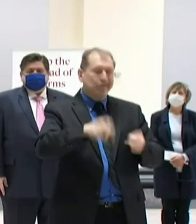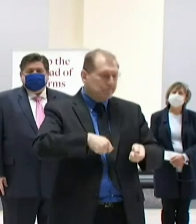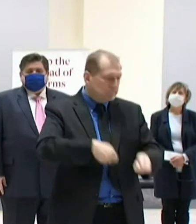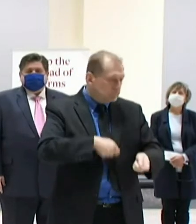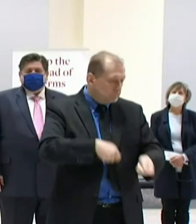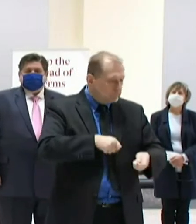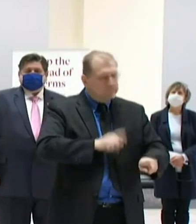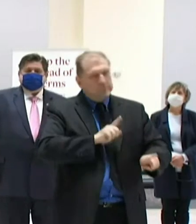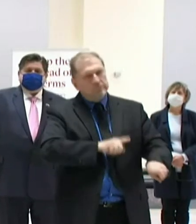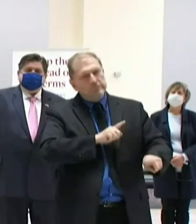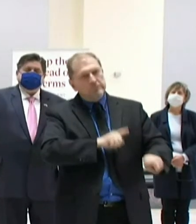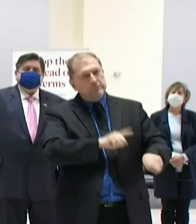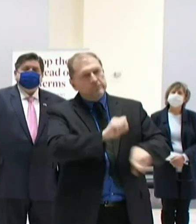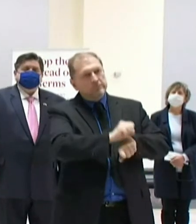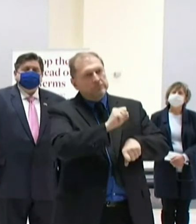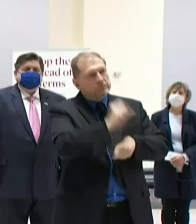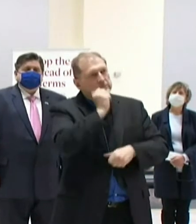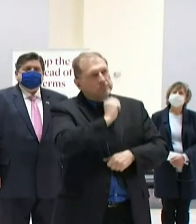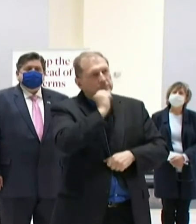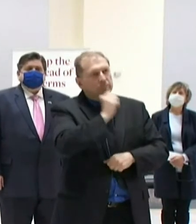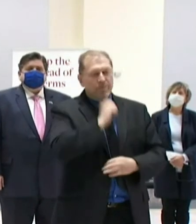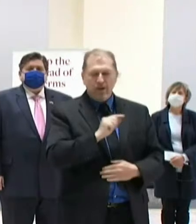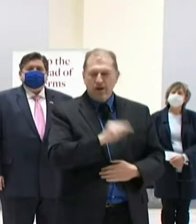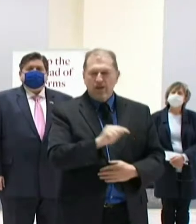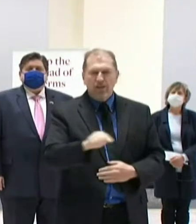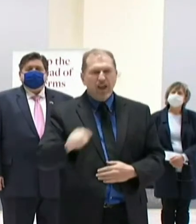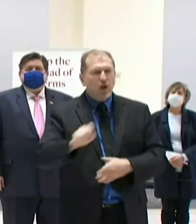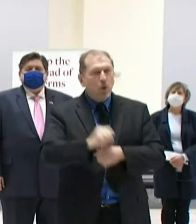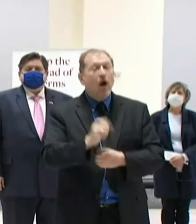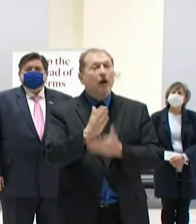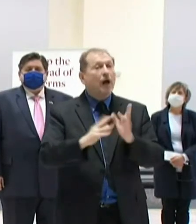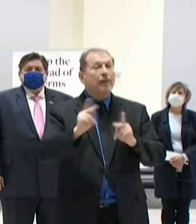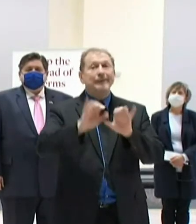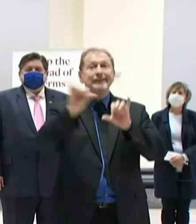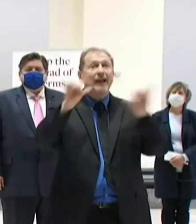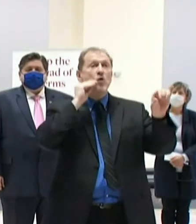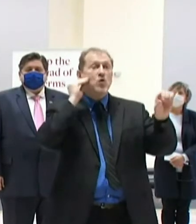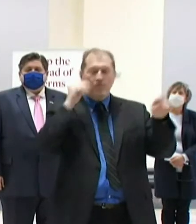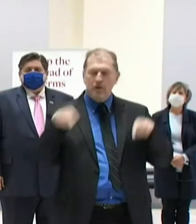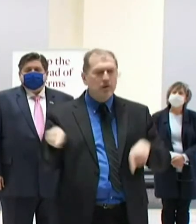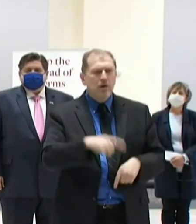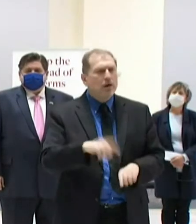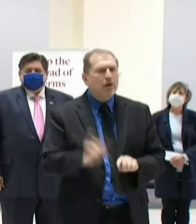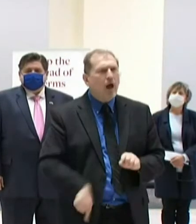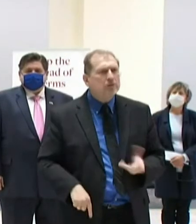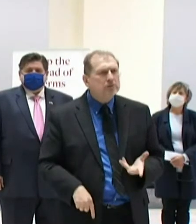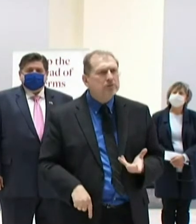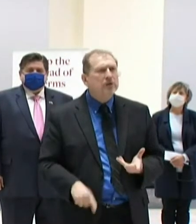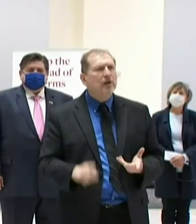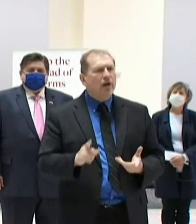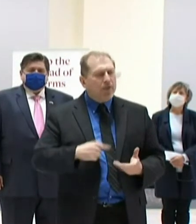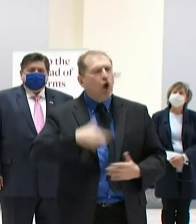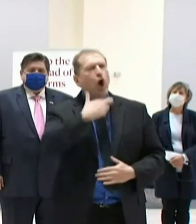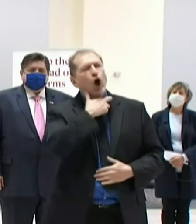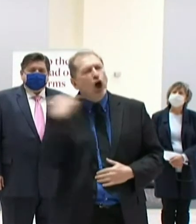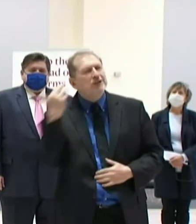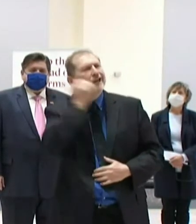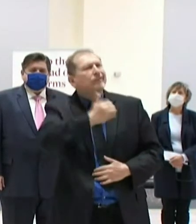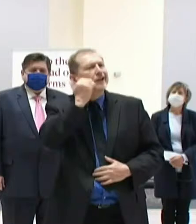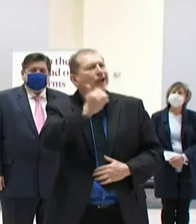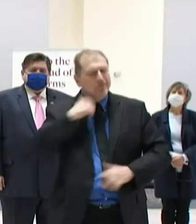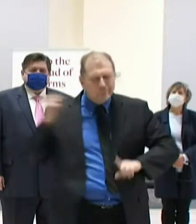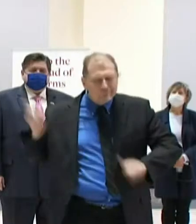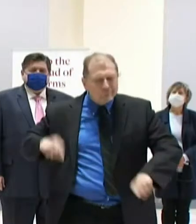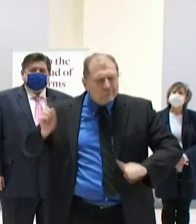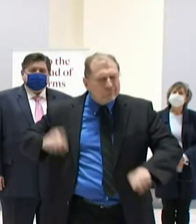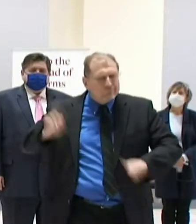heroes of this story about the pandemic. They are the people who've been putting themselves on the line every single day to make